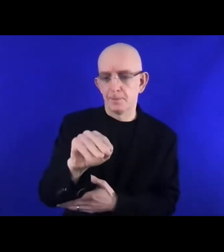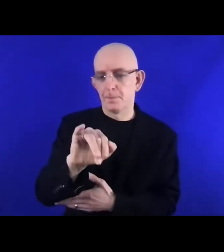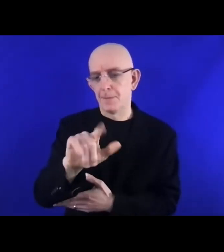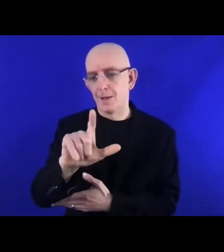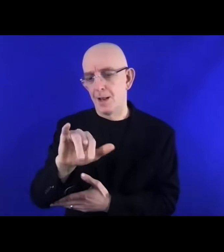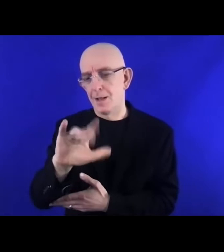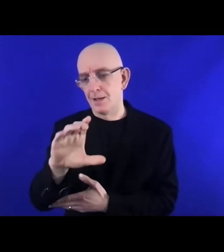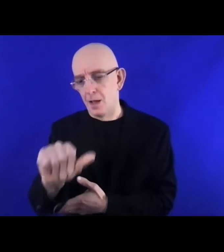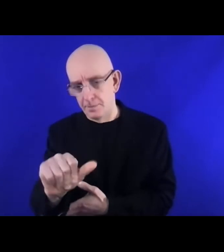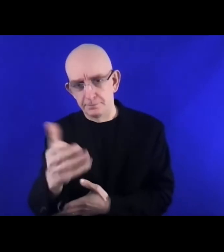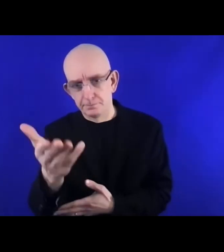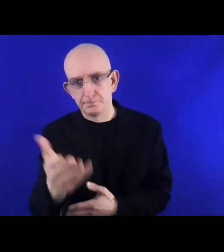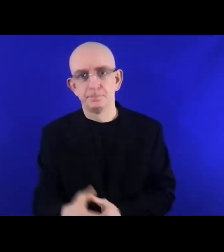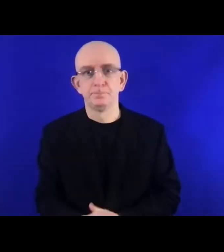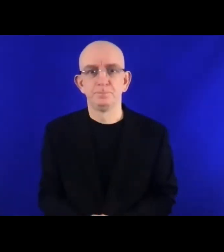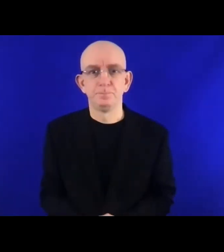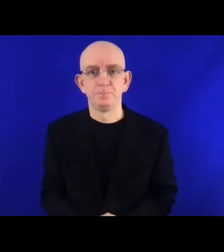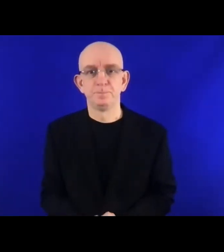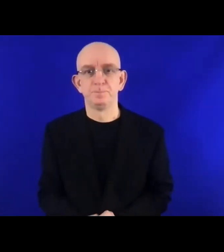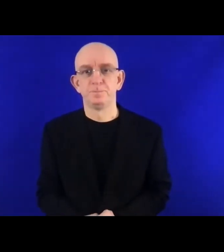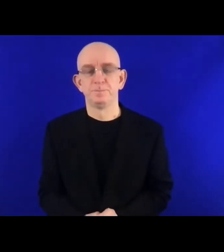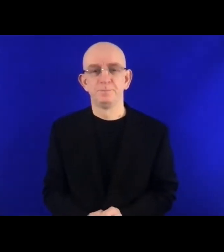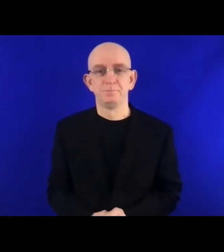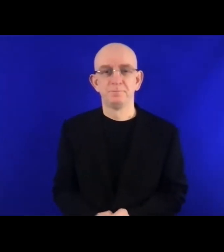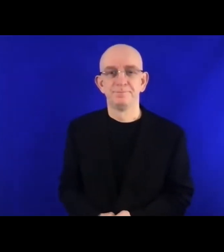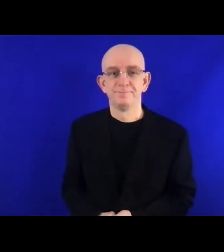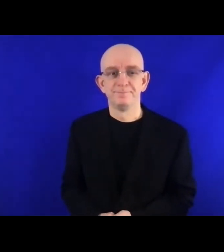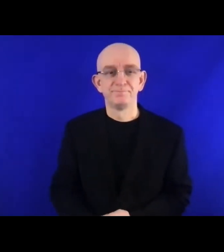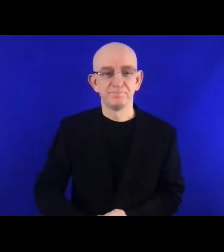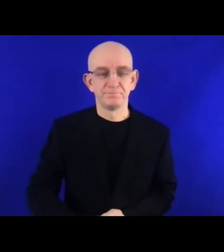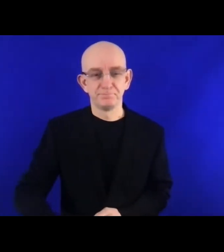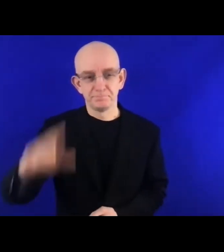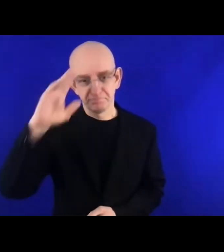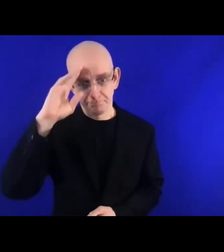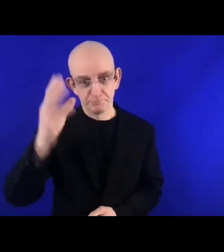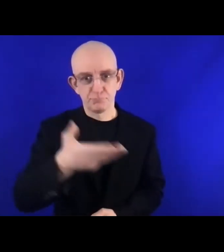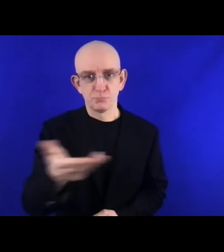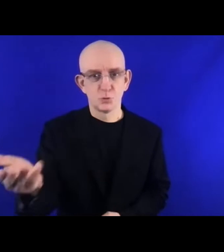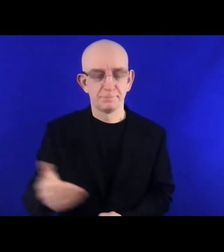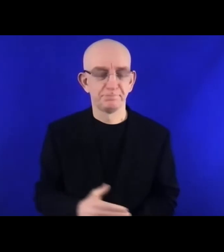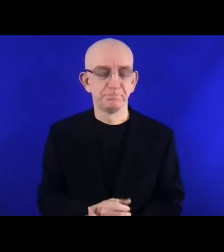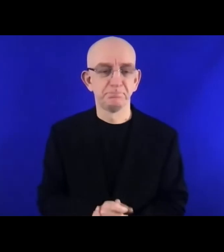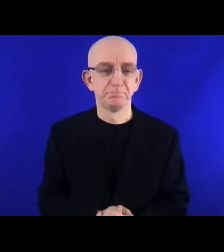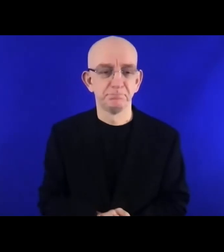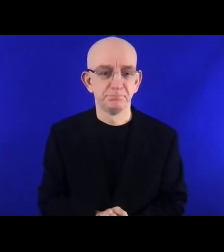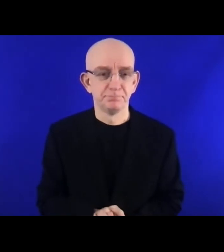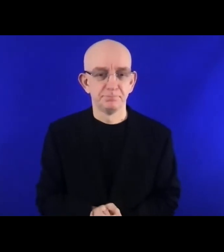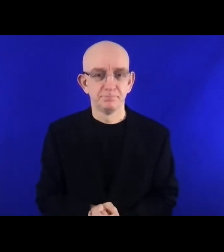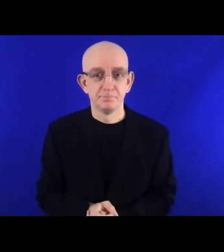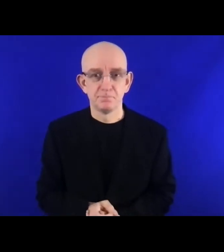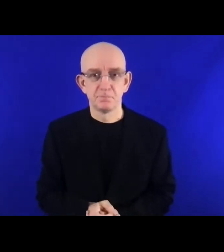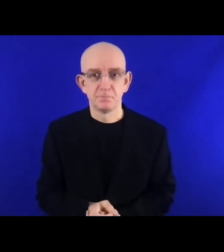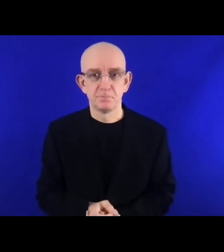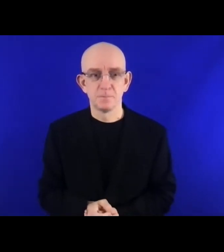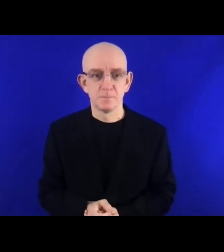Yeah, thank you. Well, actually, Gracias. Natalie just said about her